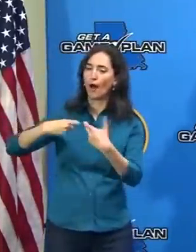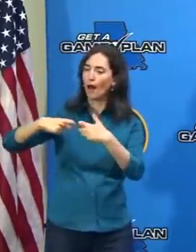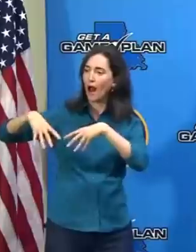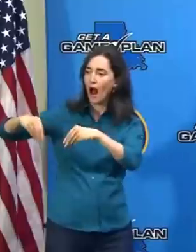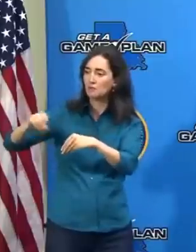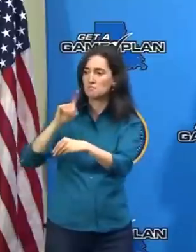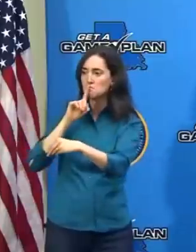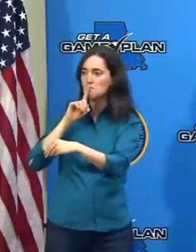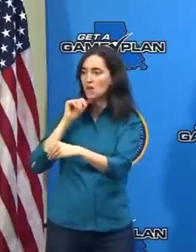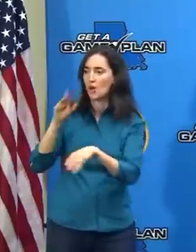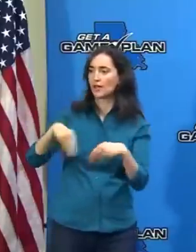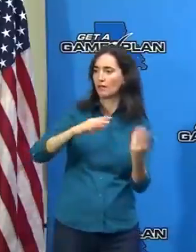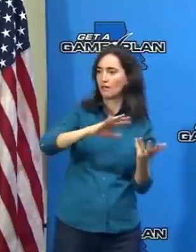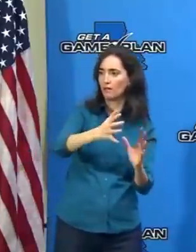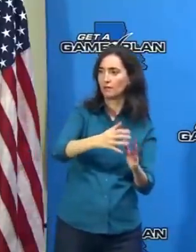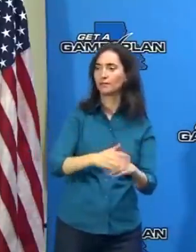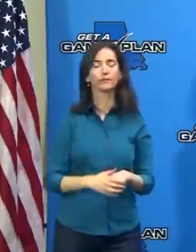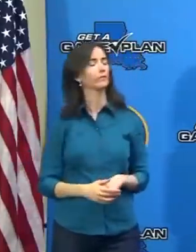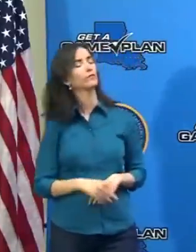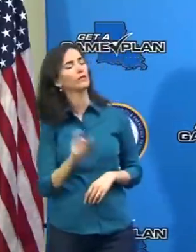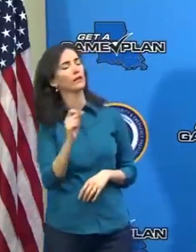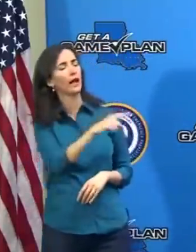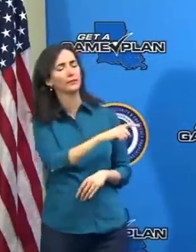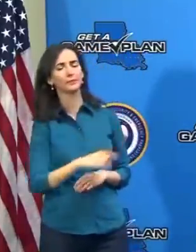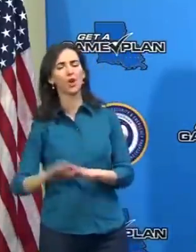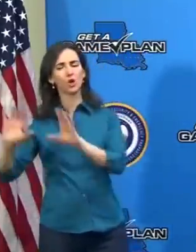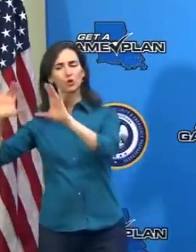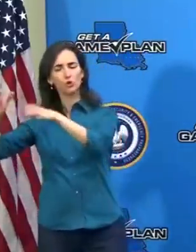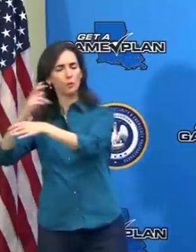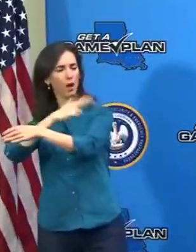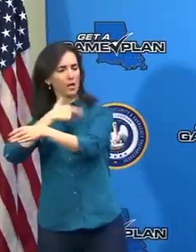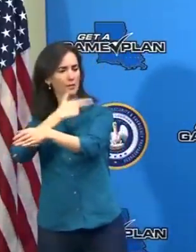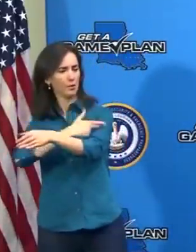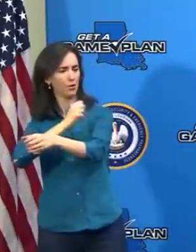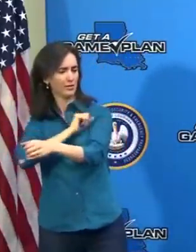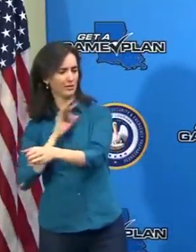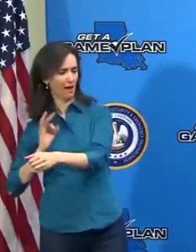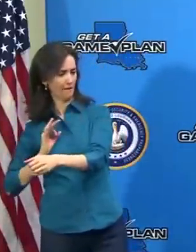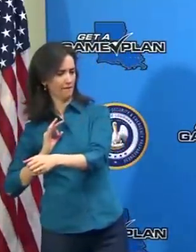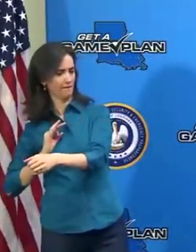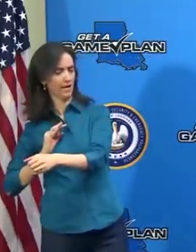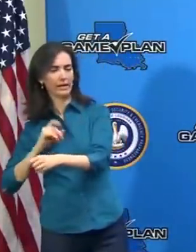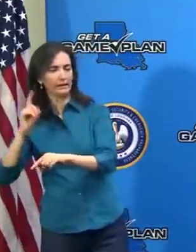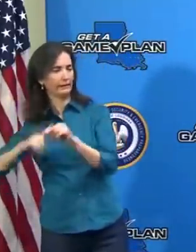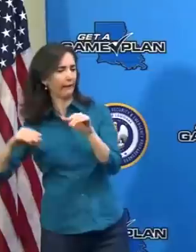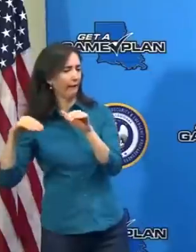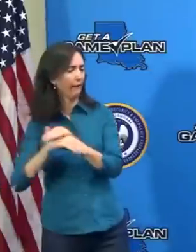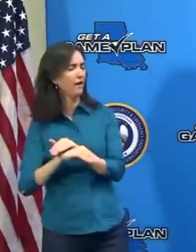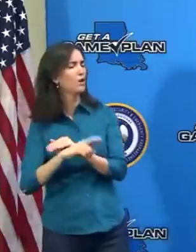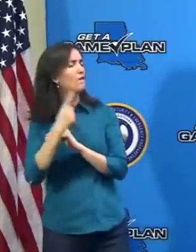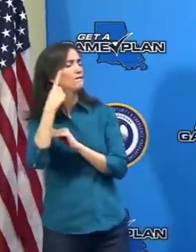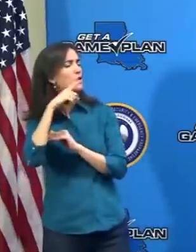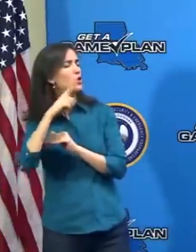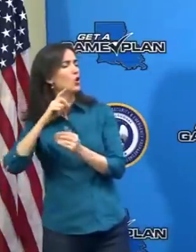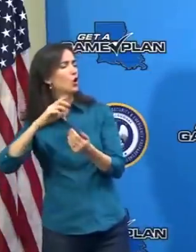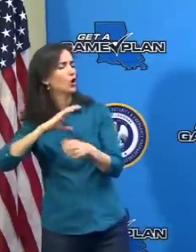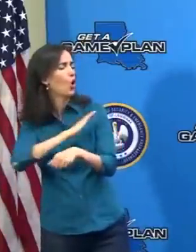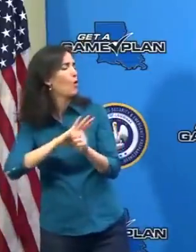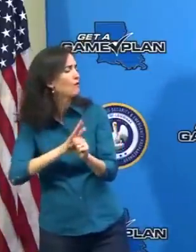Can you clarify when the hospital workers that can get in, were they supposed to come because of the hurricane or because No. of COVID? No, they were